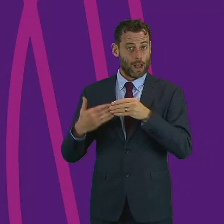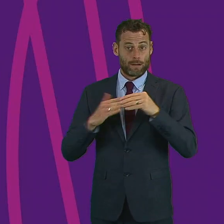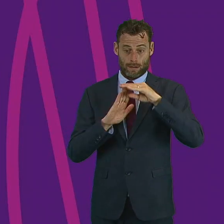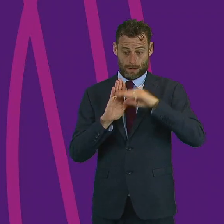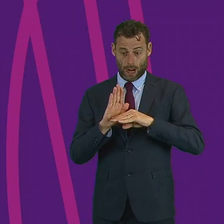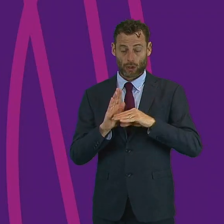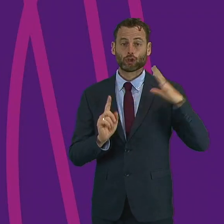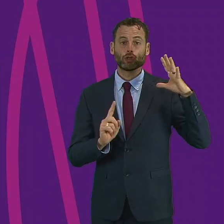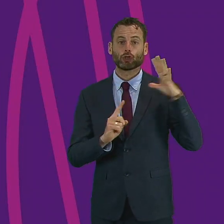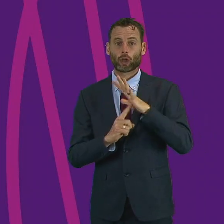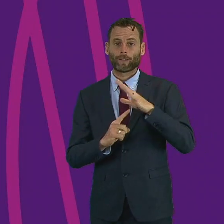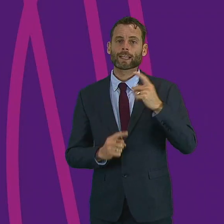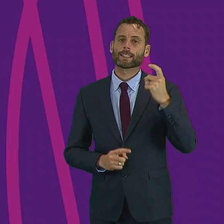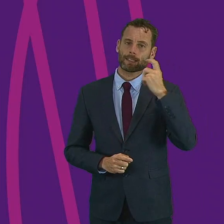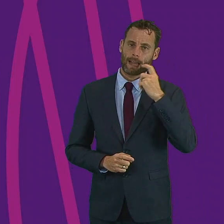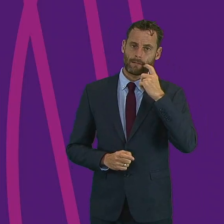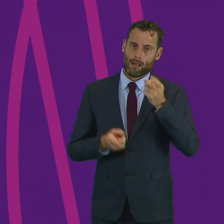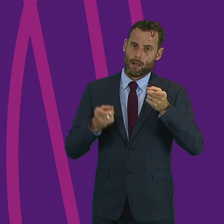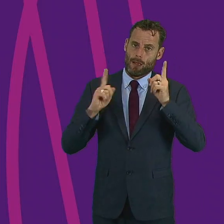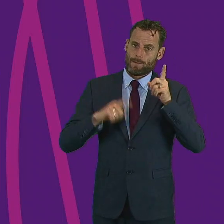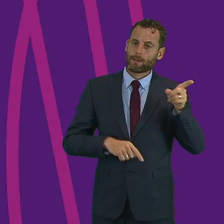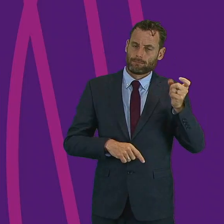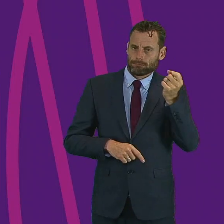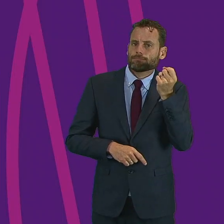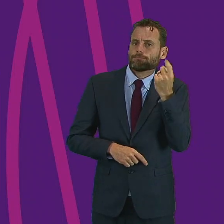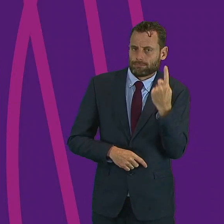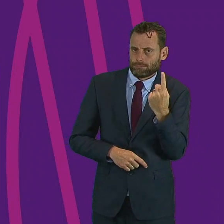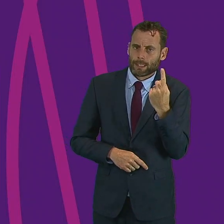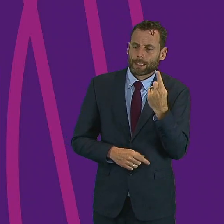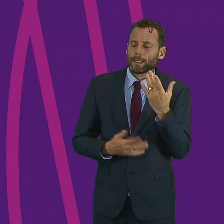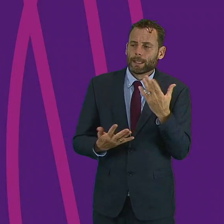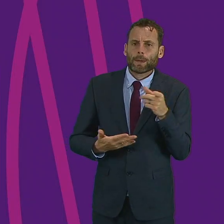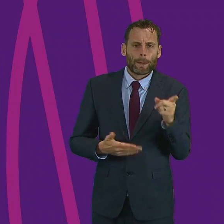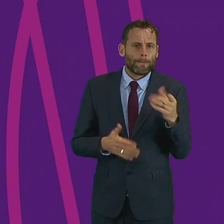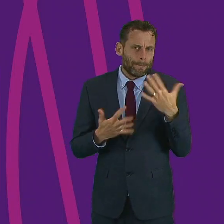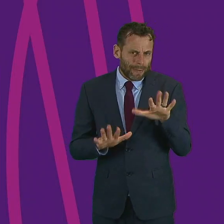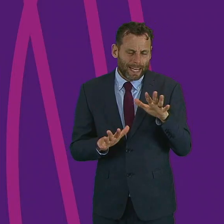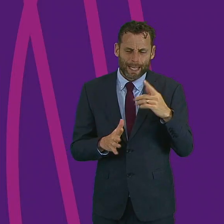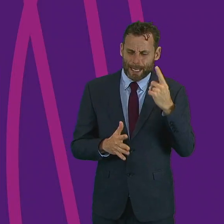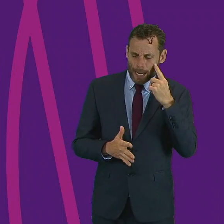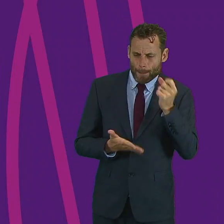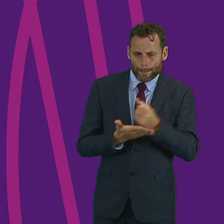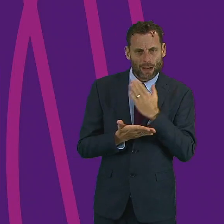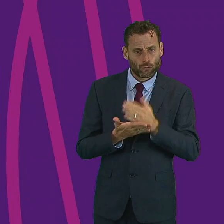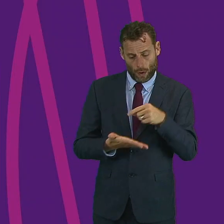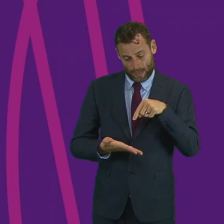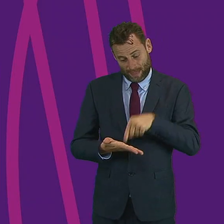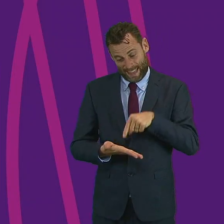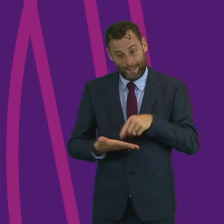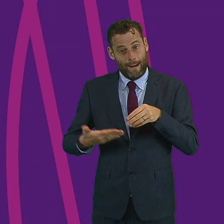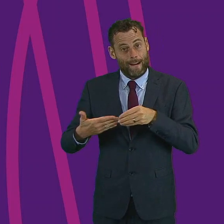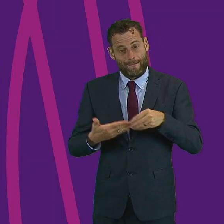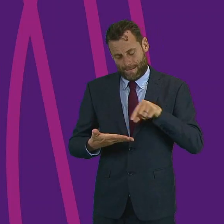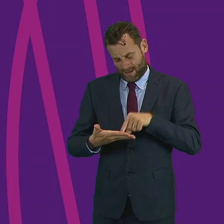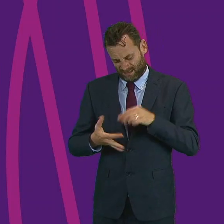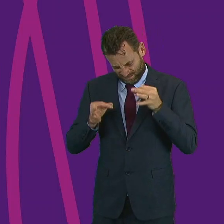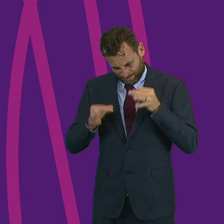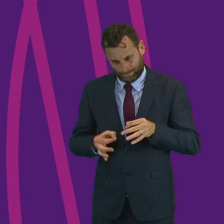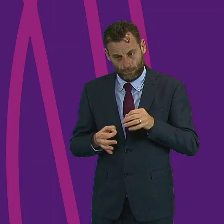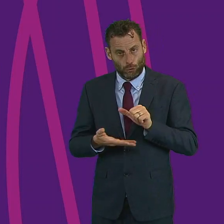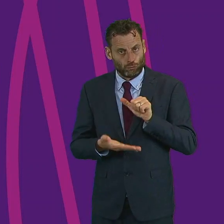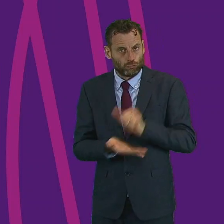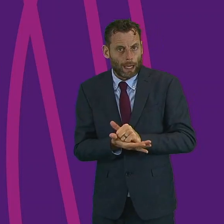Robertson. Thank you, Presiding Officer. A constituent has raised an issue of disparity in treatments available from NHS and private